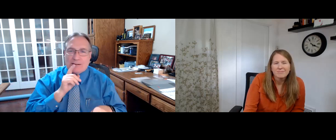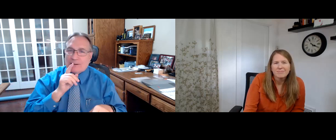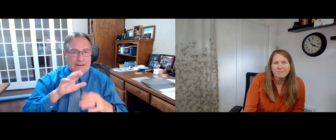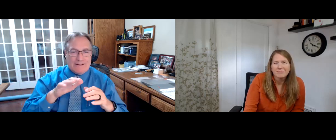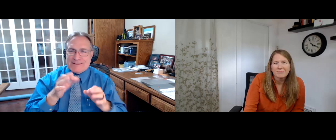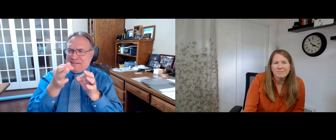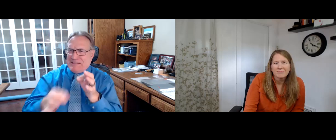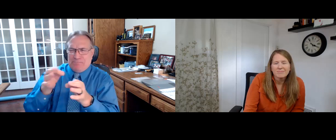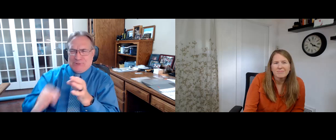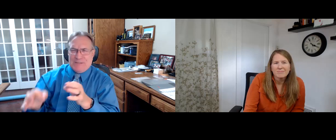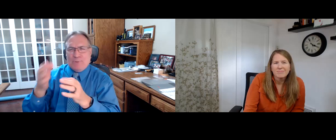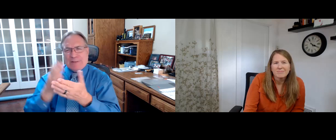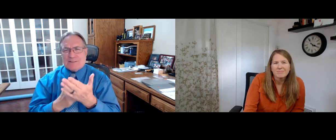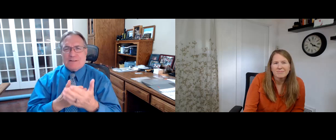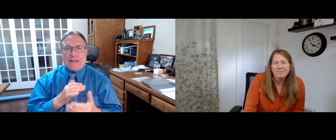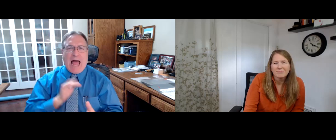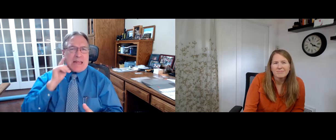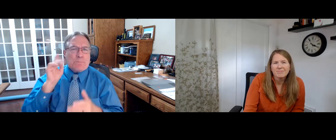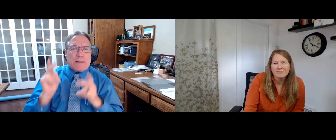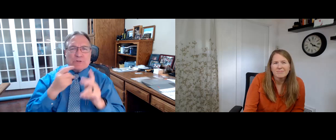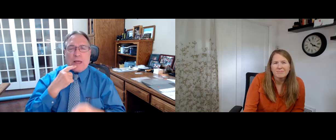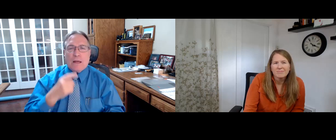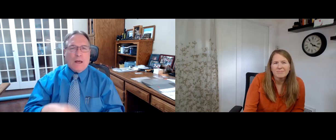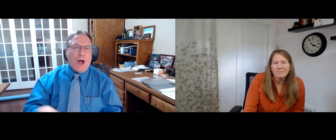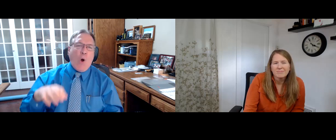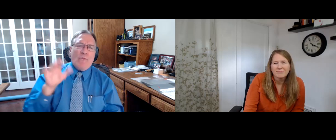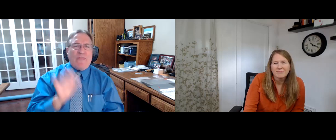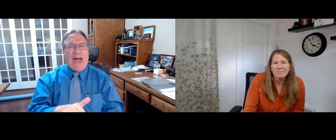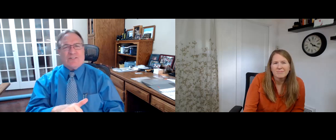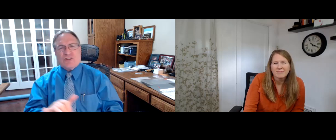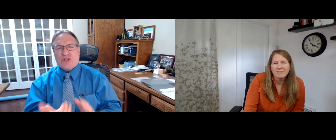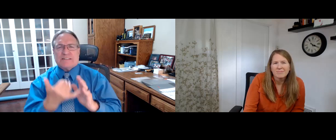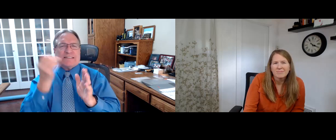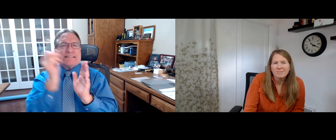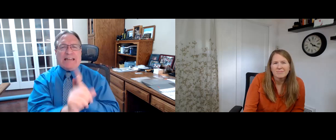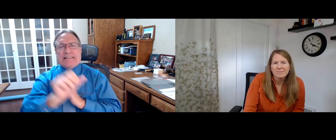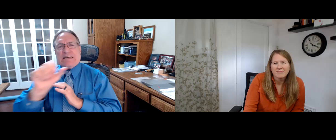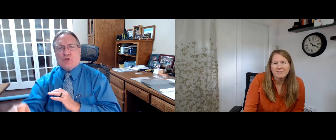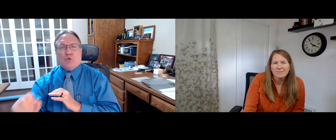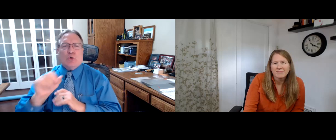That simple lesson. I hear people say, oh, that's just Sunday